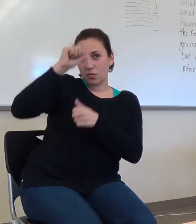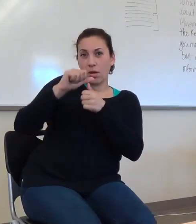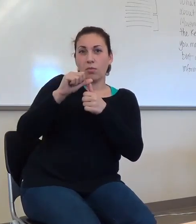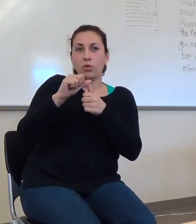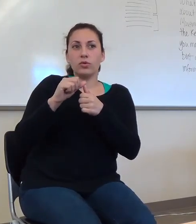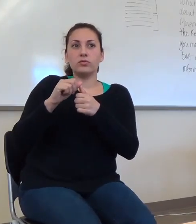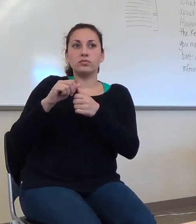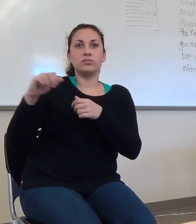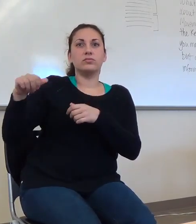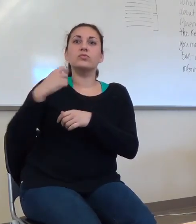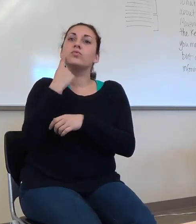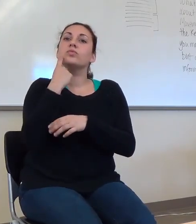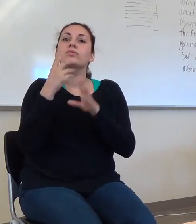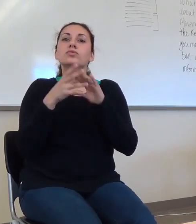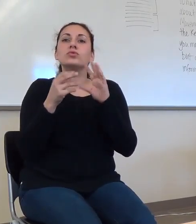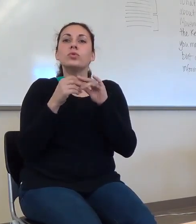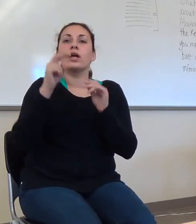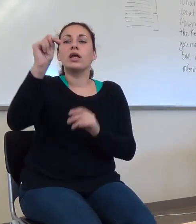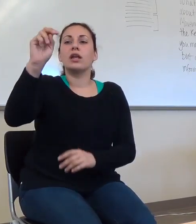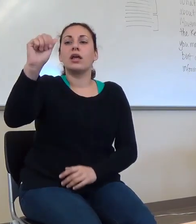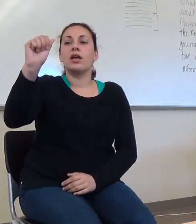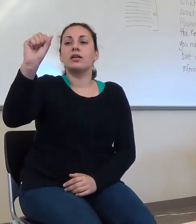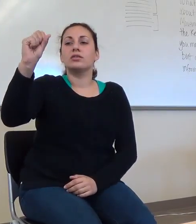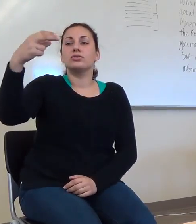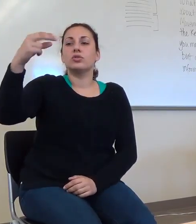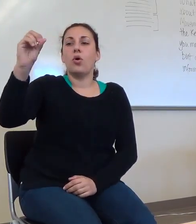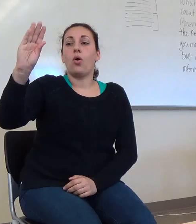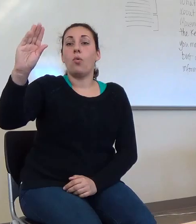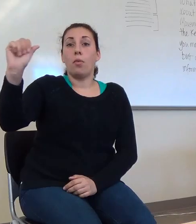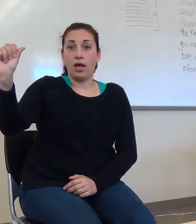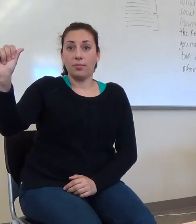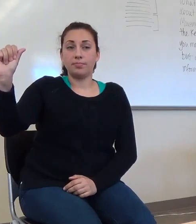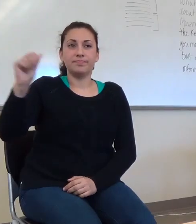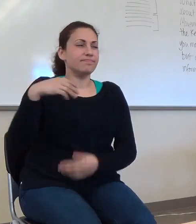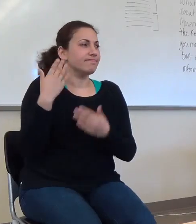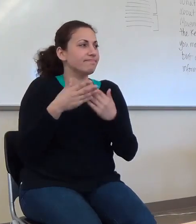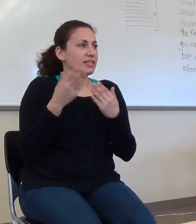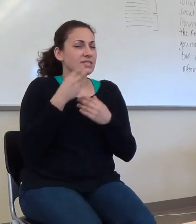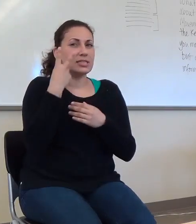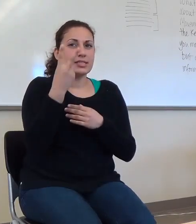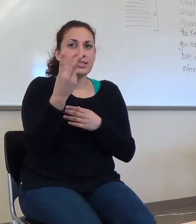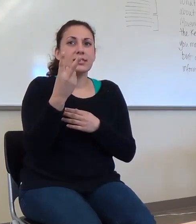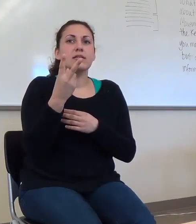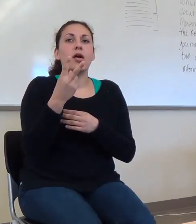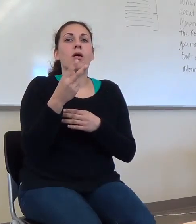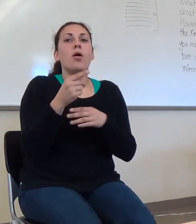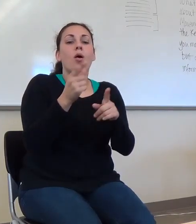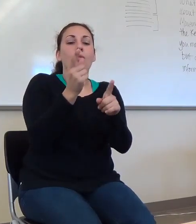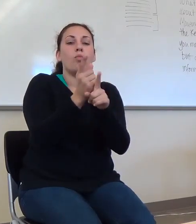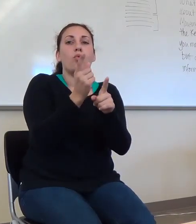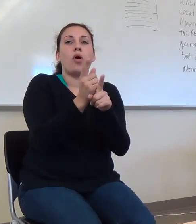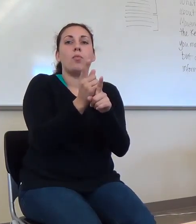and Neshoba, it's kind of easy to see a proper noun. In other words,